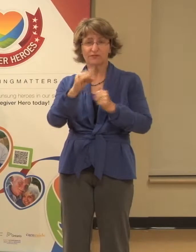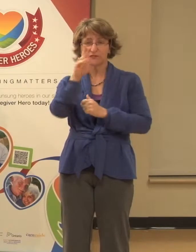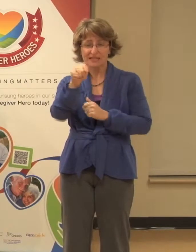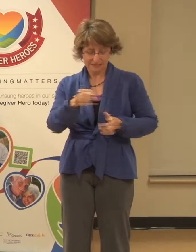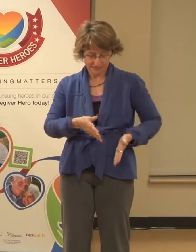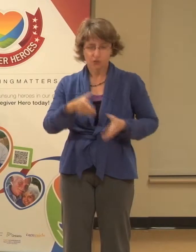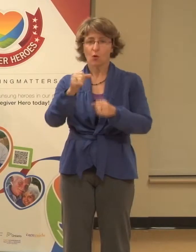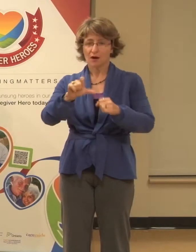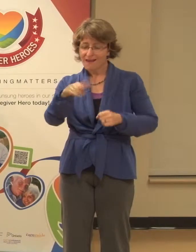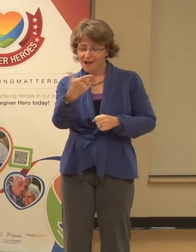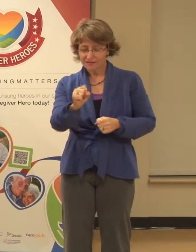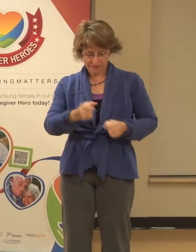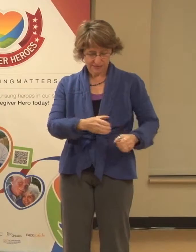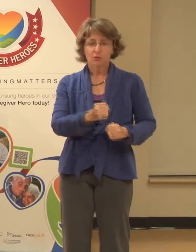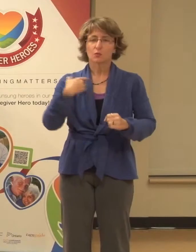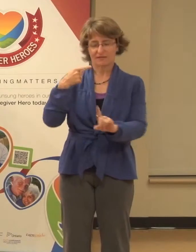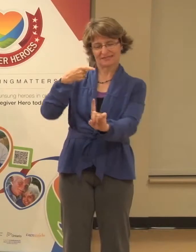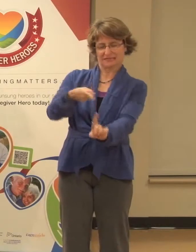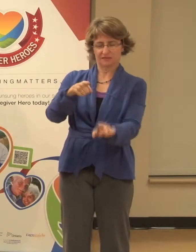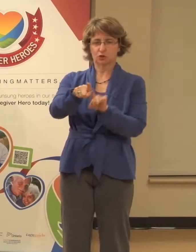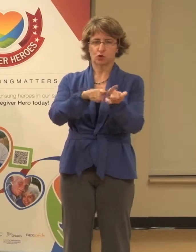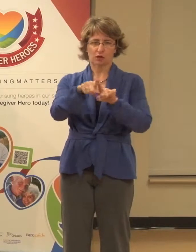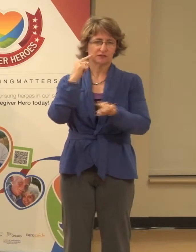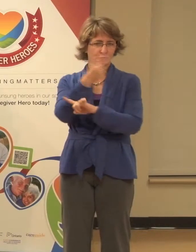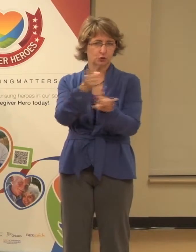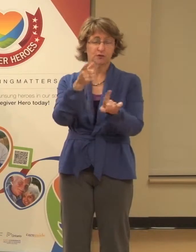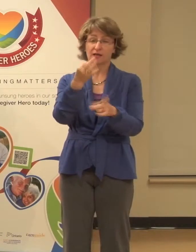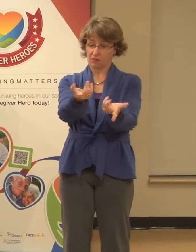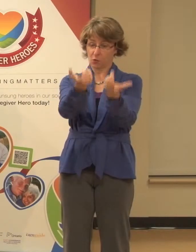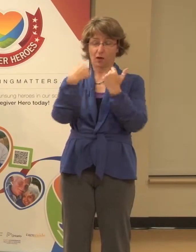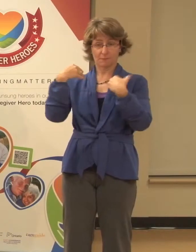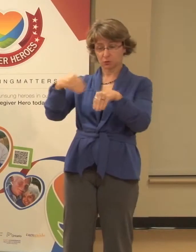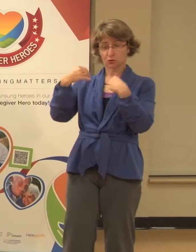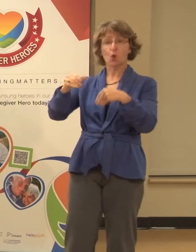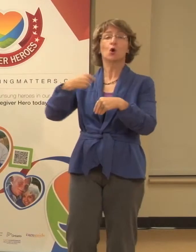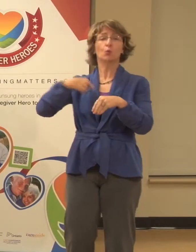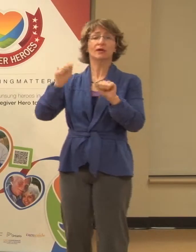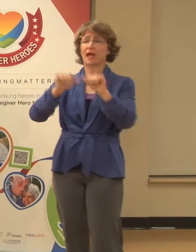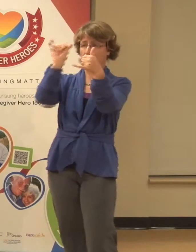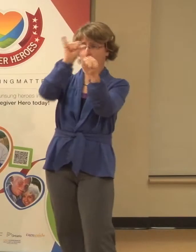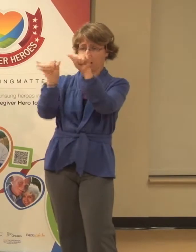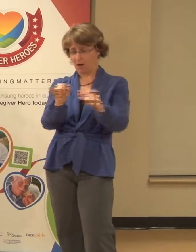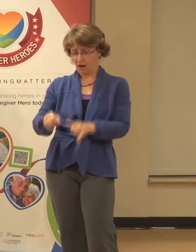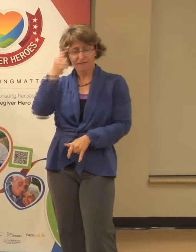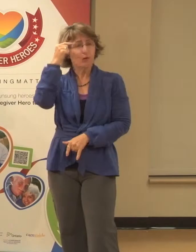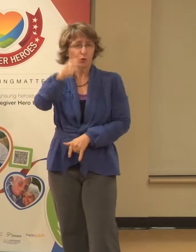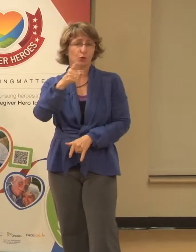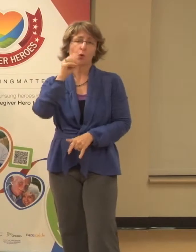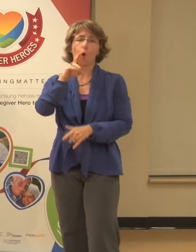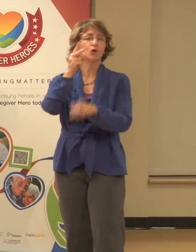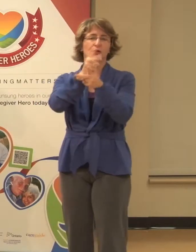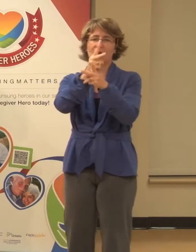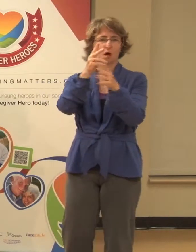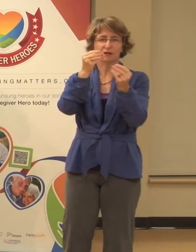your legs, we offer specific socks. Now when you come into our store, we can do your measuring, or your caregiver or